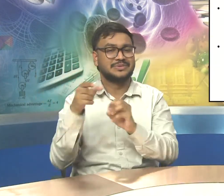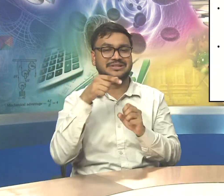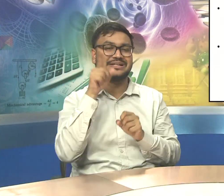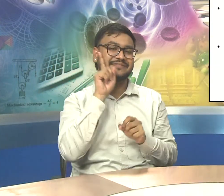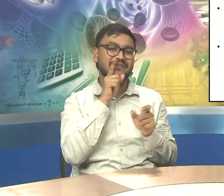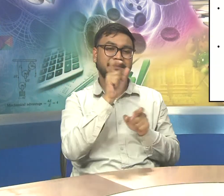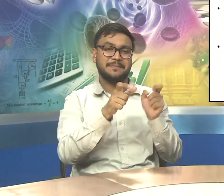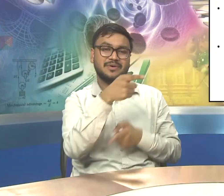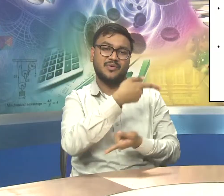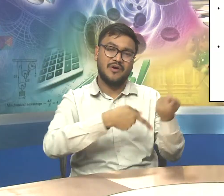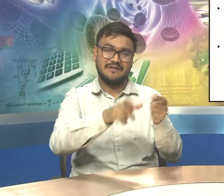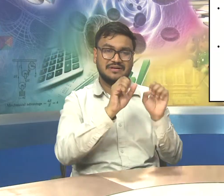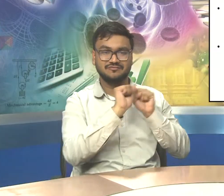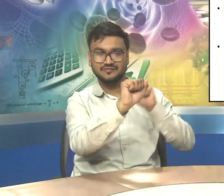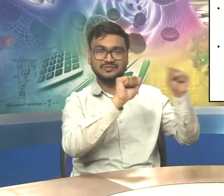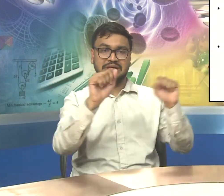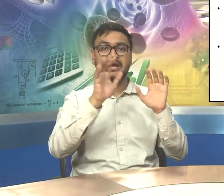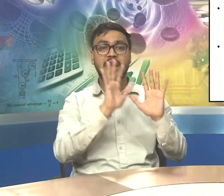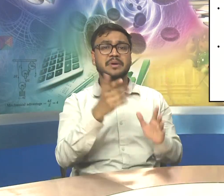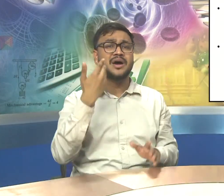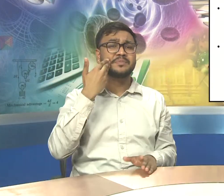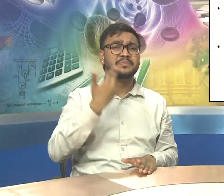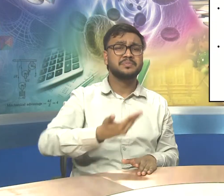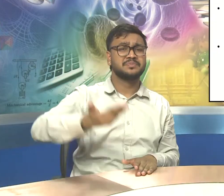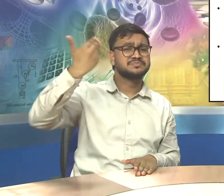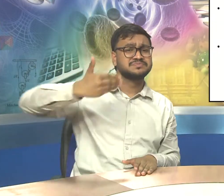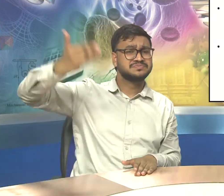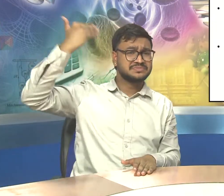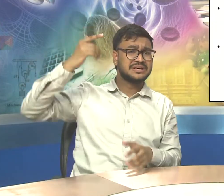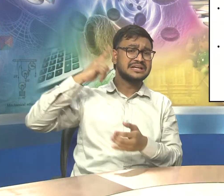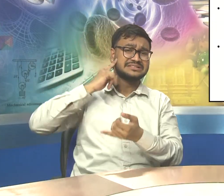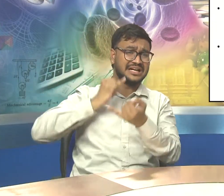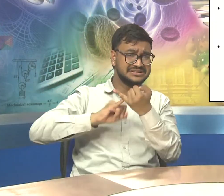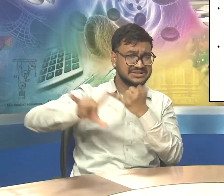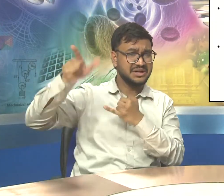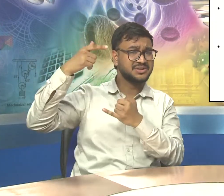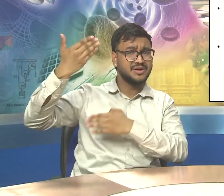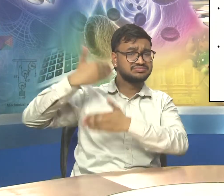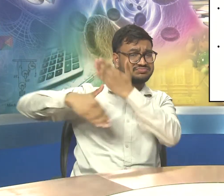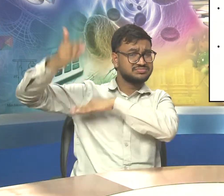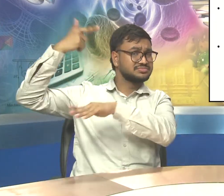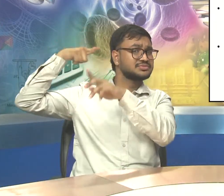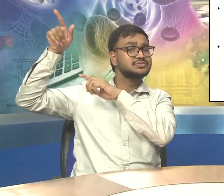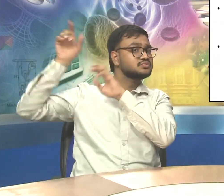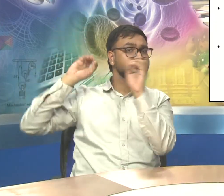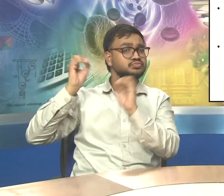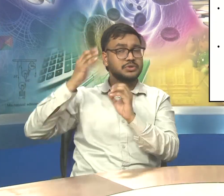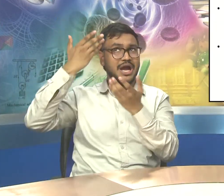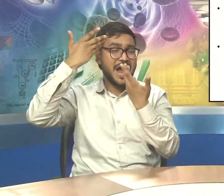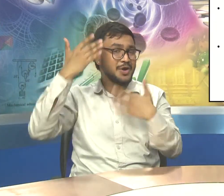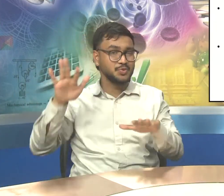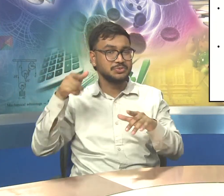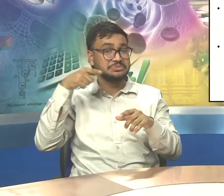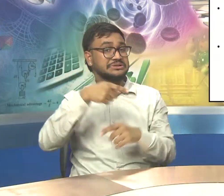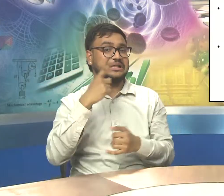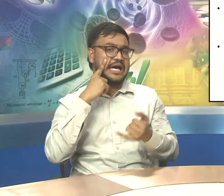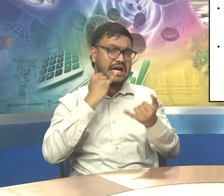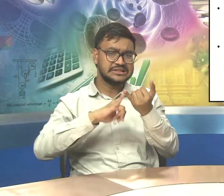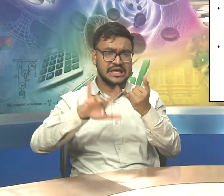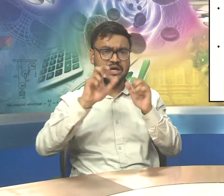We do not know how much about the history of Indian Sign Language because there